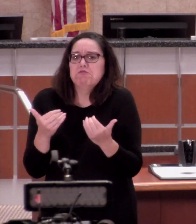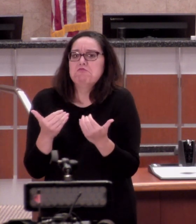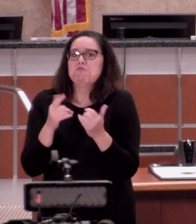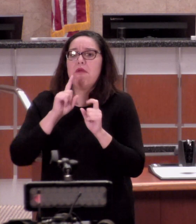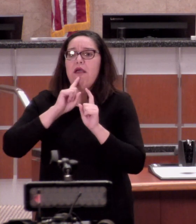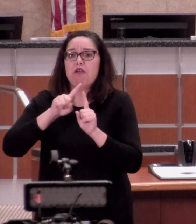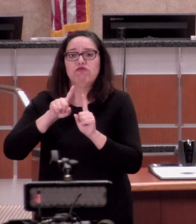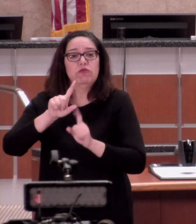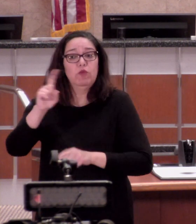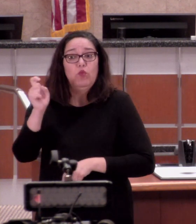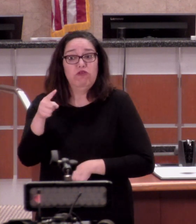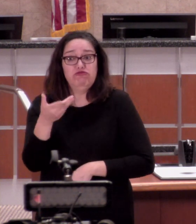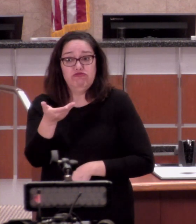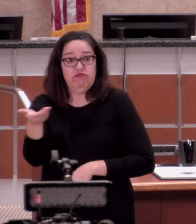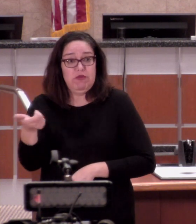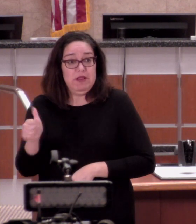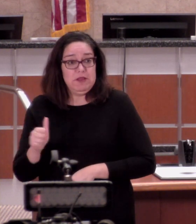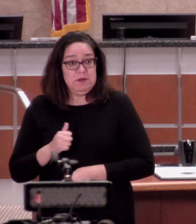questions.